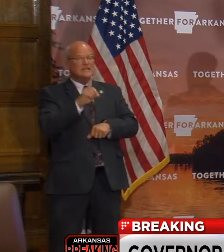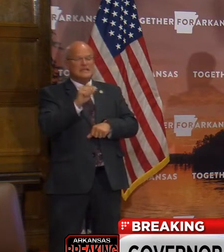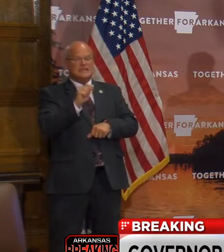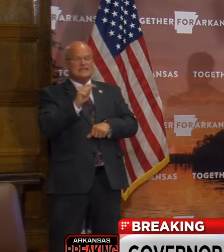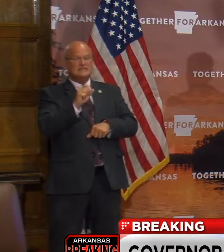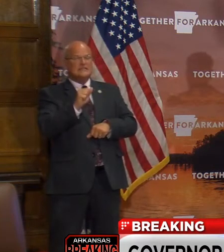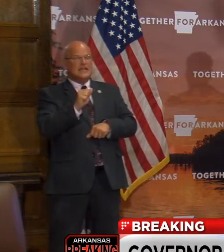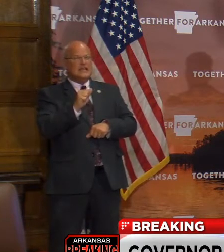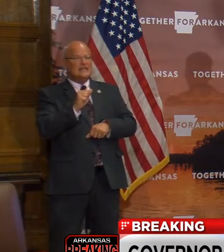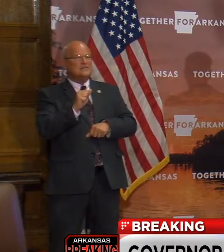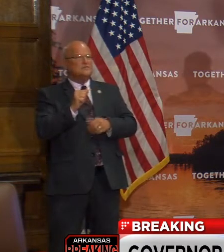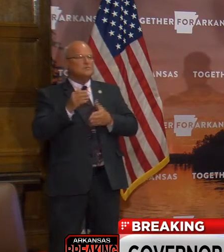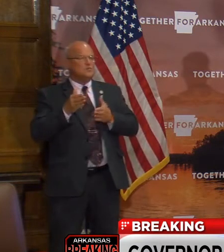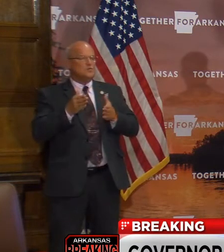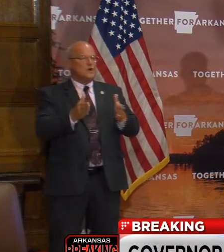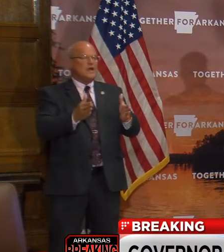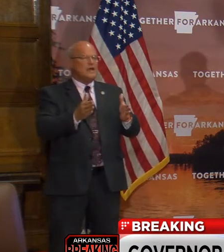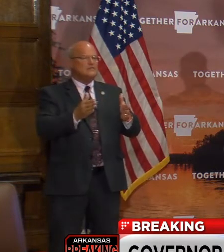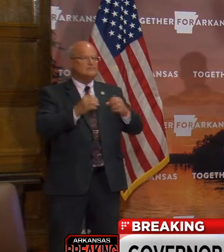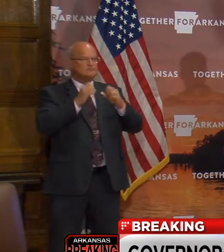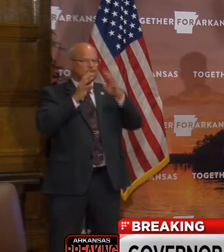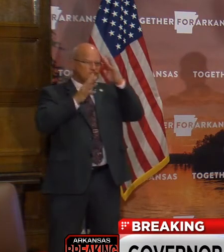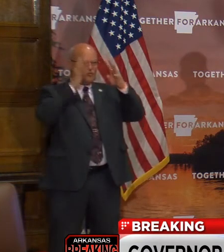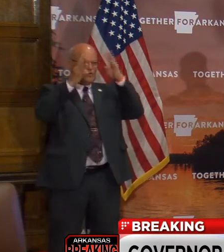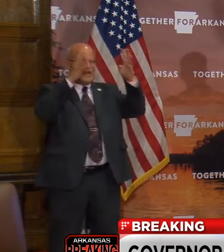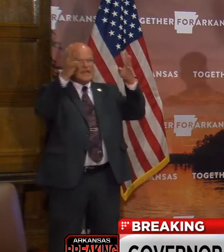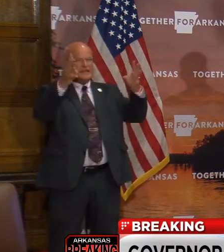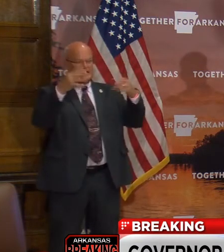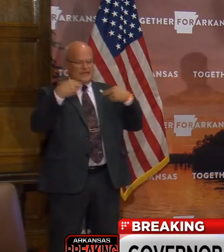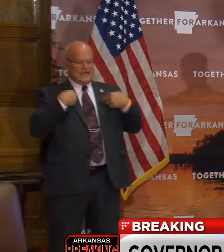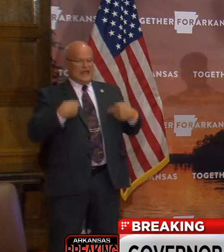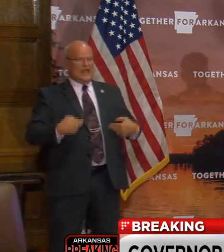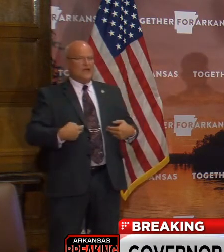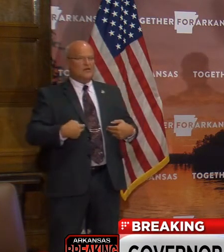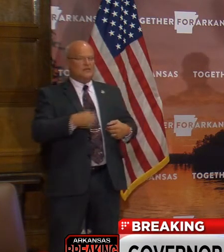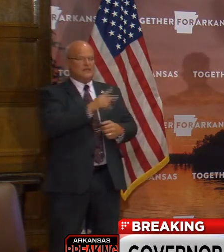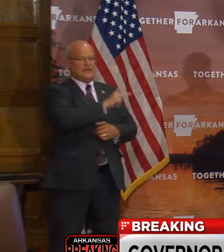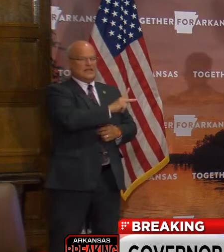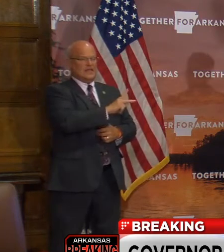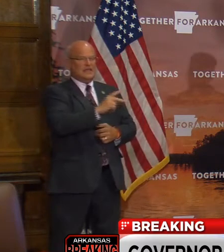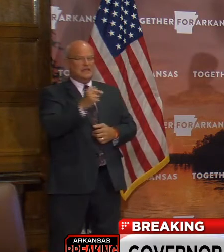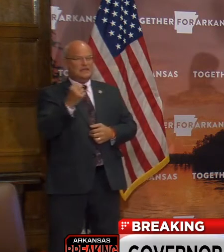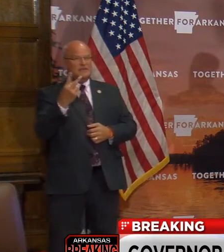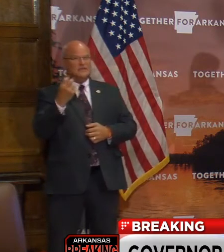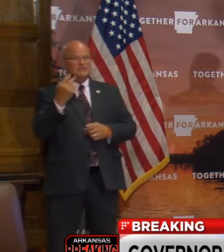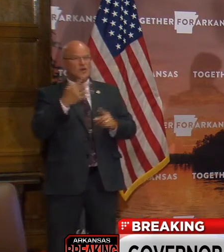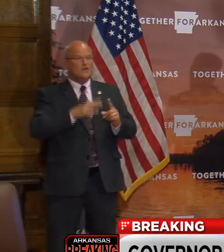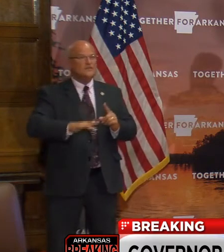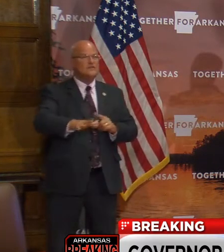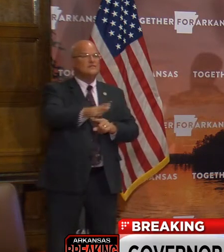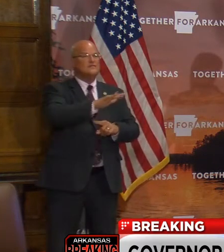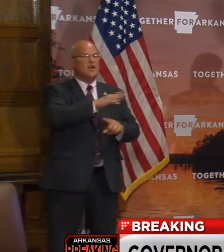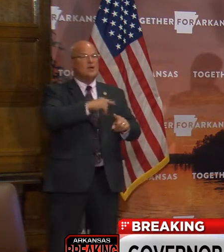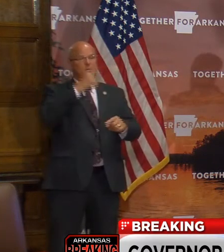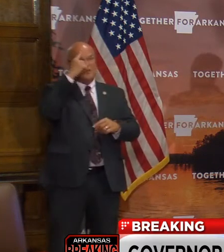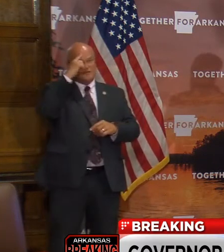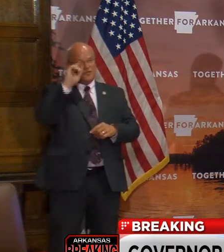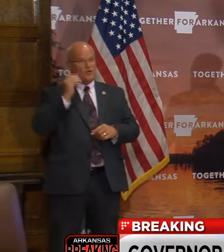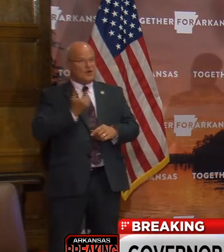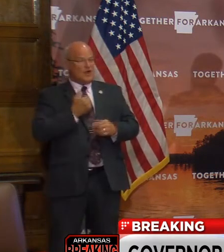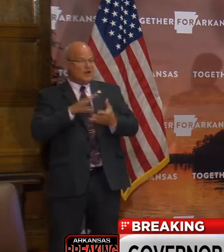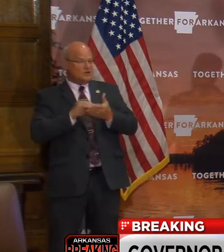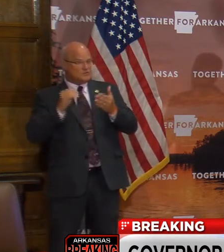fashion for creating a healthy K through 12 environment for our